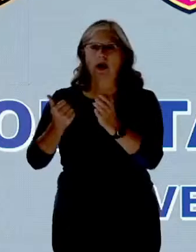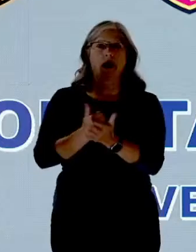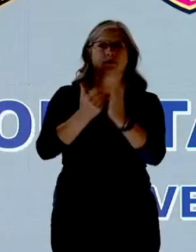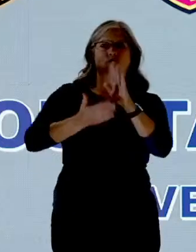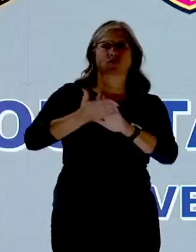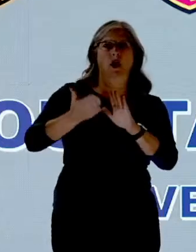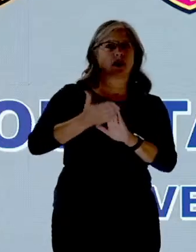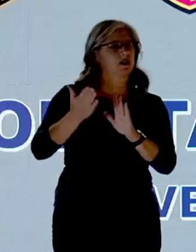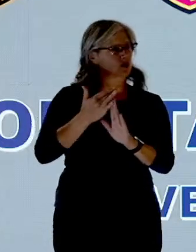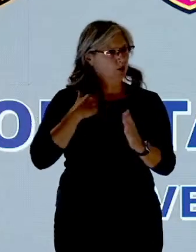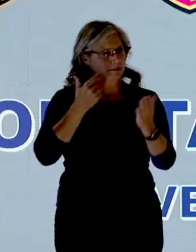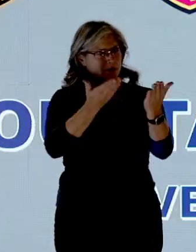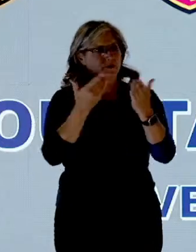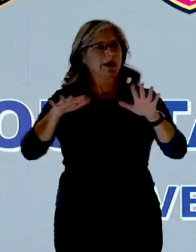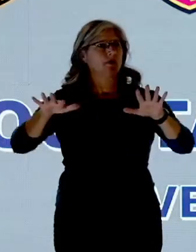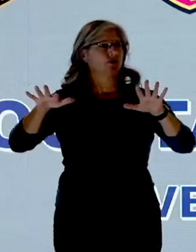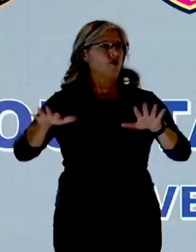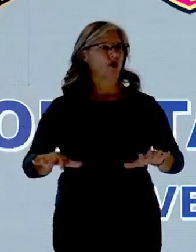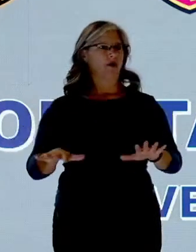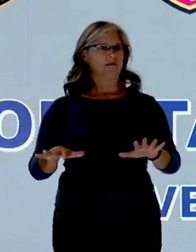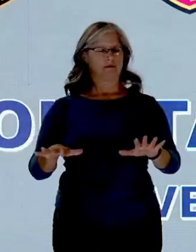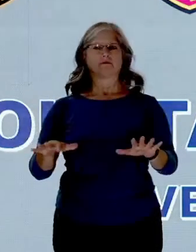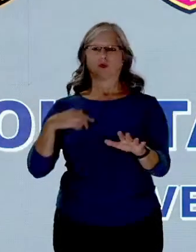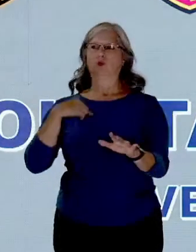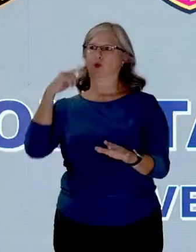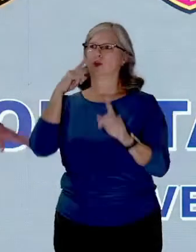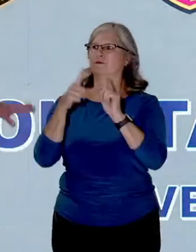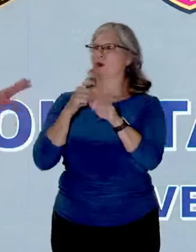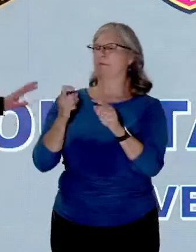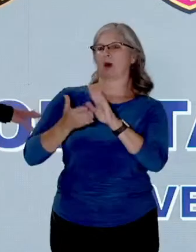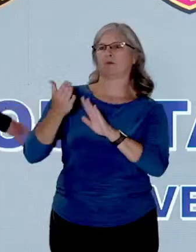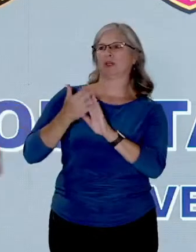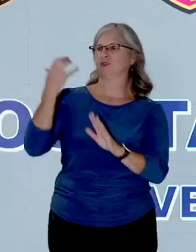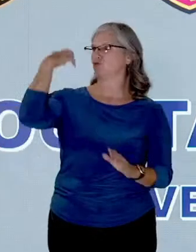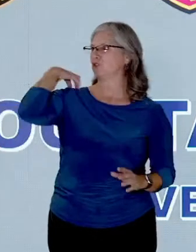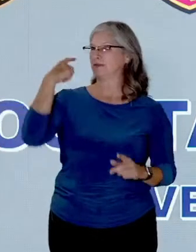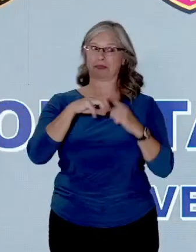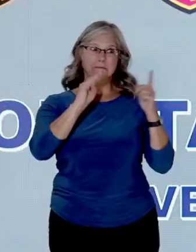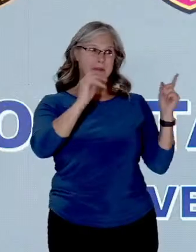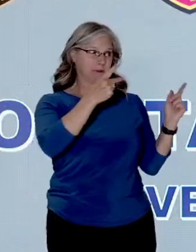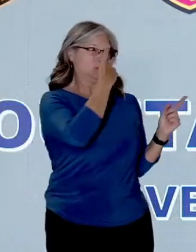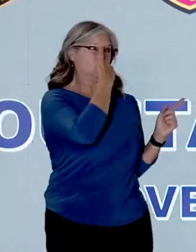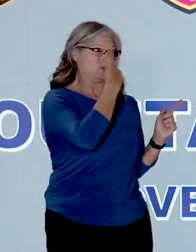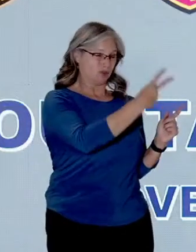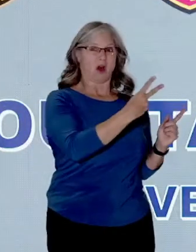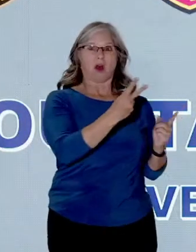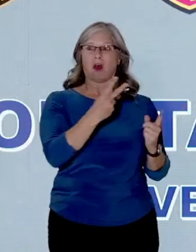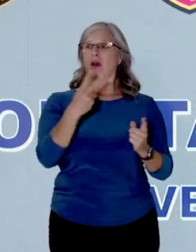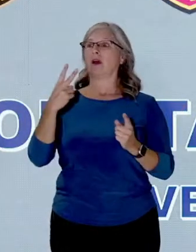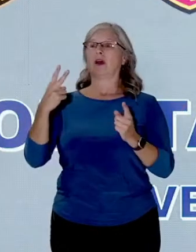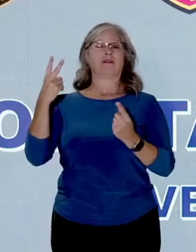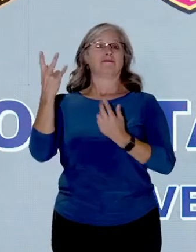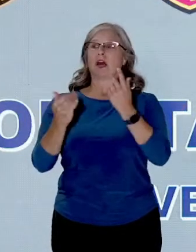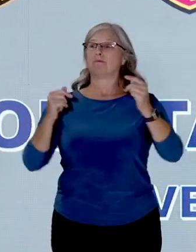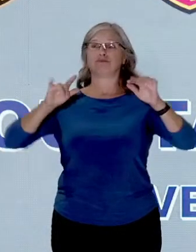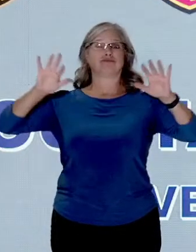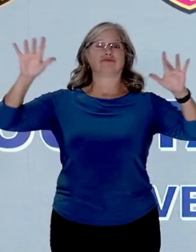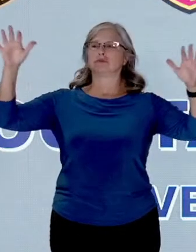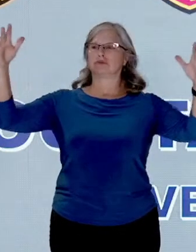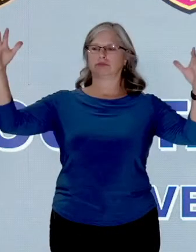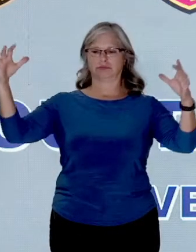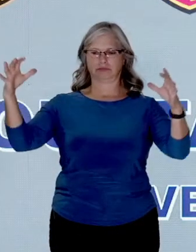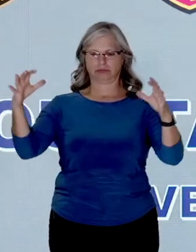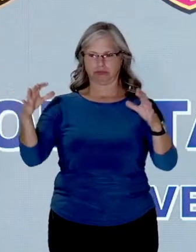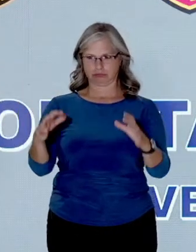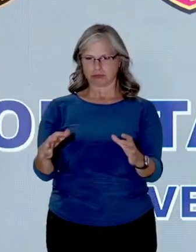we've been able to bring calm. As you heard from the operations chief, on the map you saw, the fire has laid down. We had no external